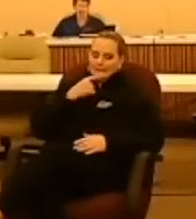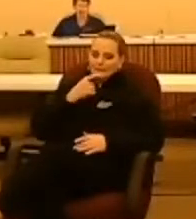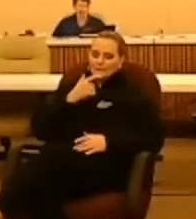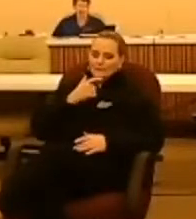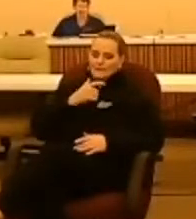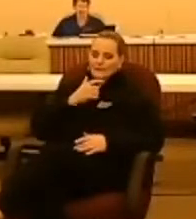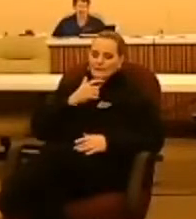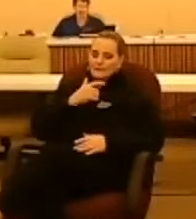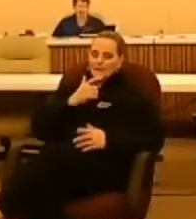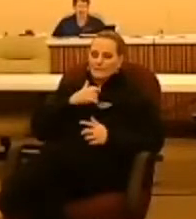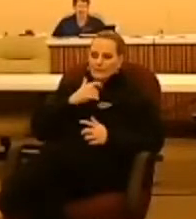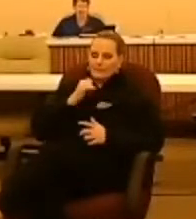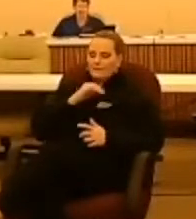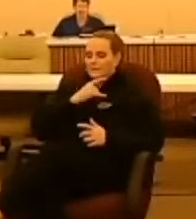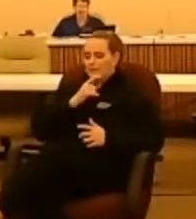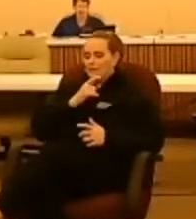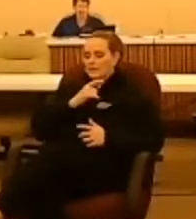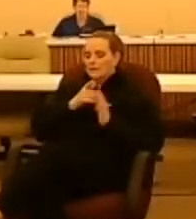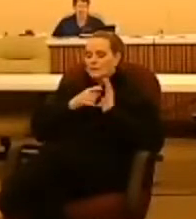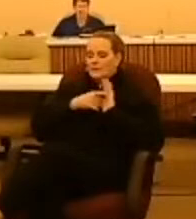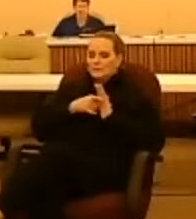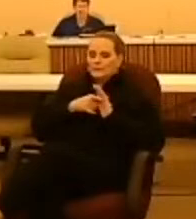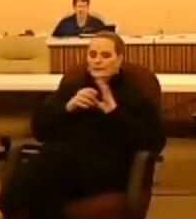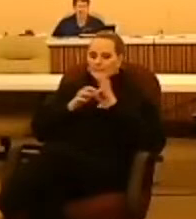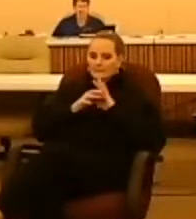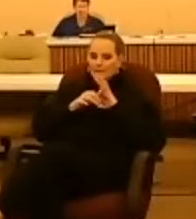they're issuing a statement that they're not